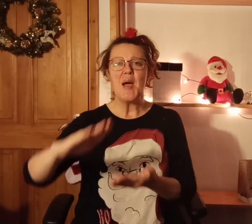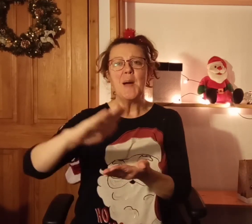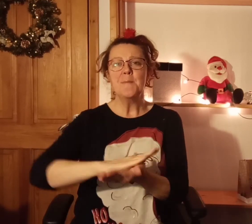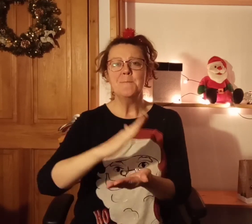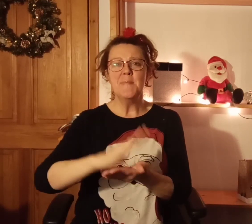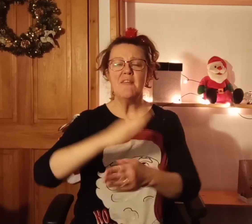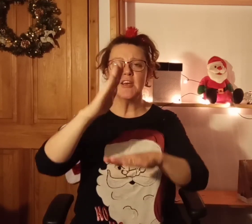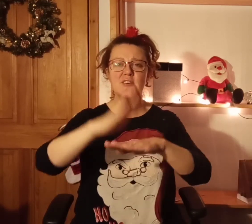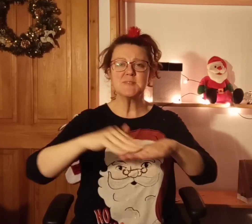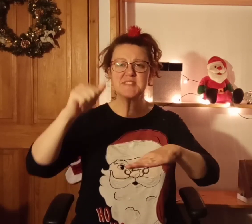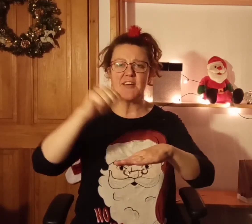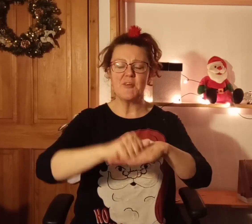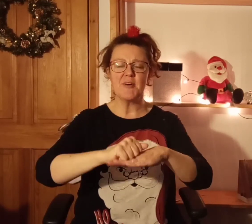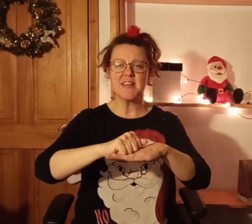Merry Christmas, everybody.